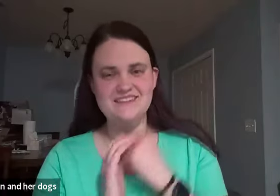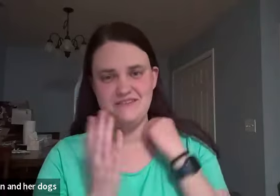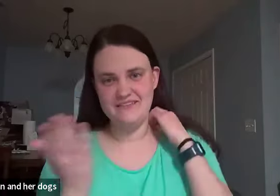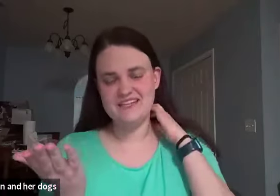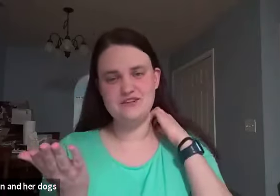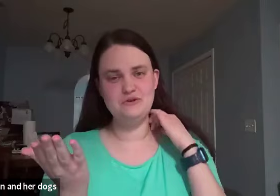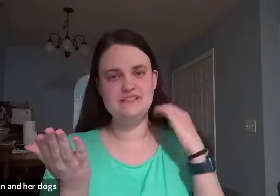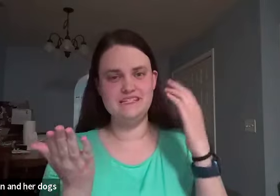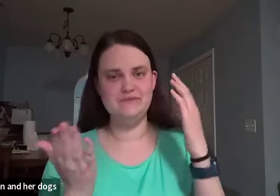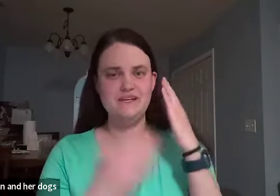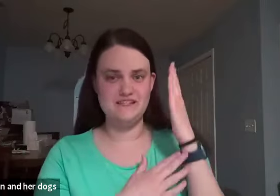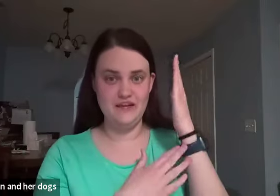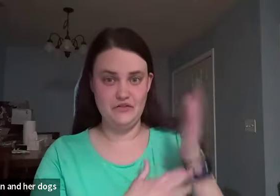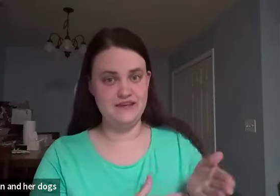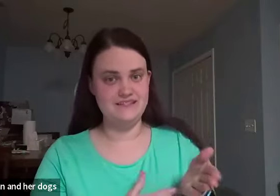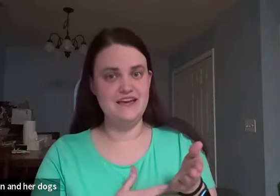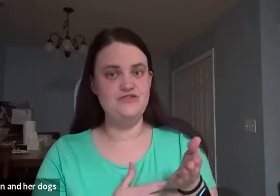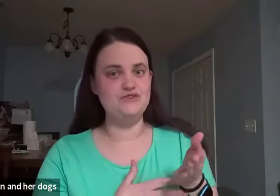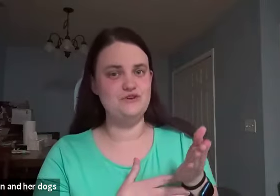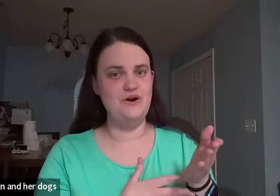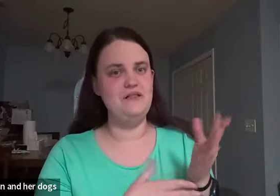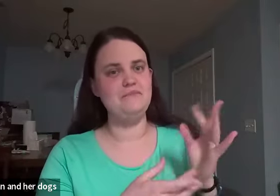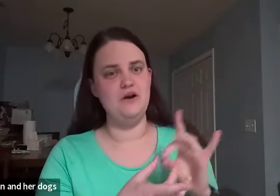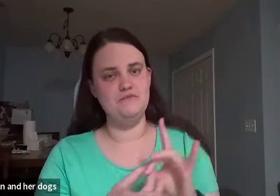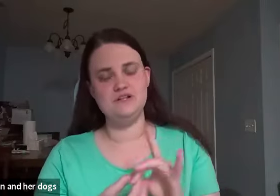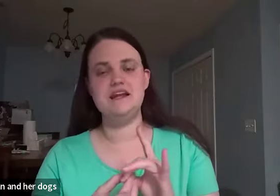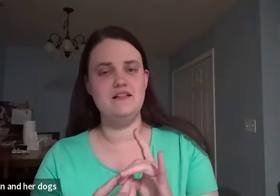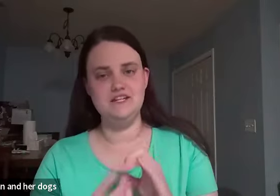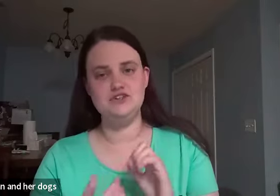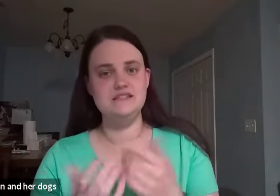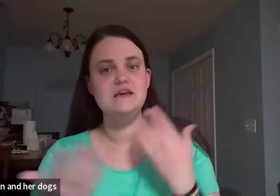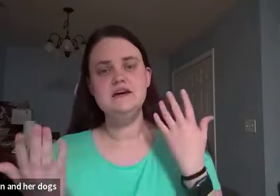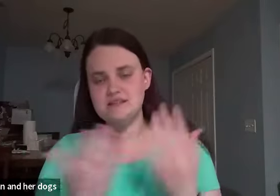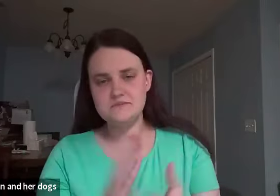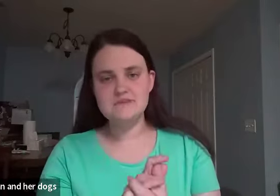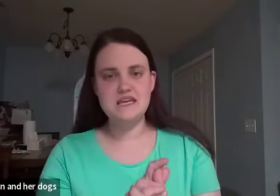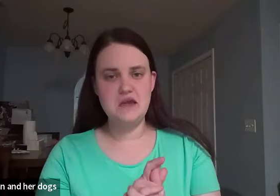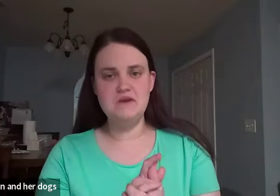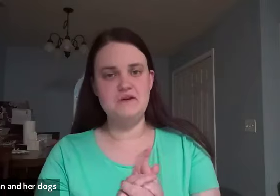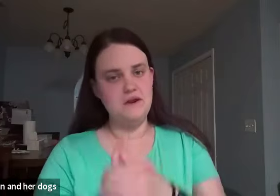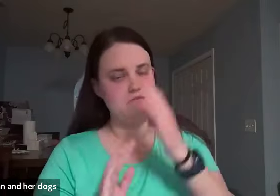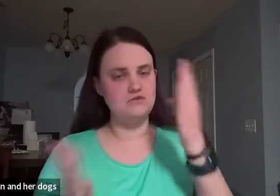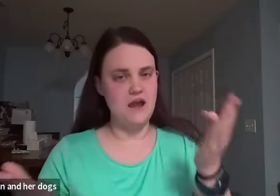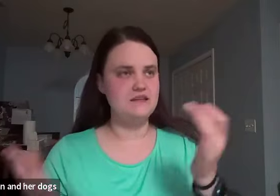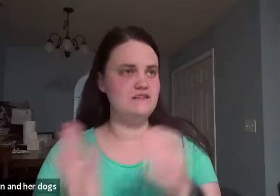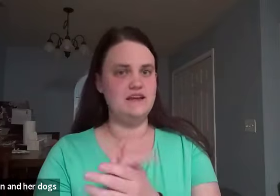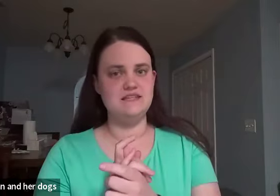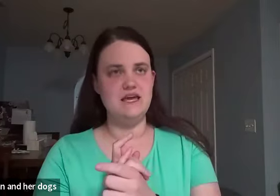And so like that's so cool to see because like I said, those are all like part of personality traits. Sometimes they can be very direct, like I